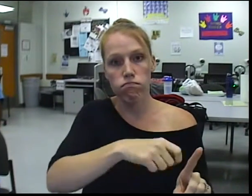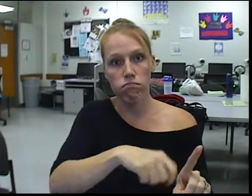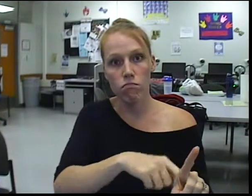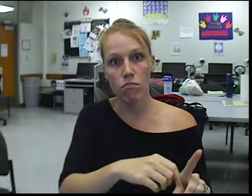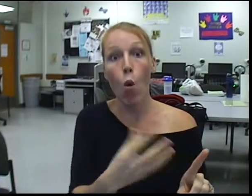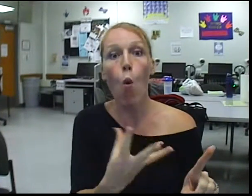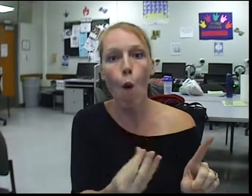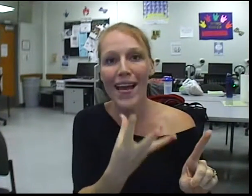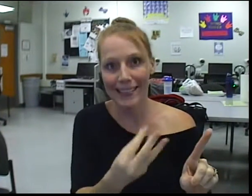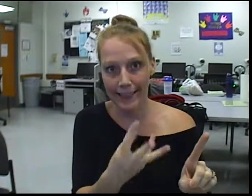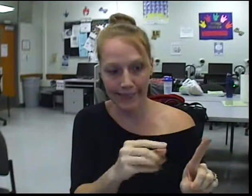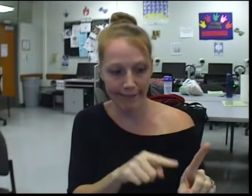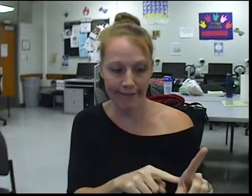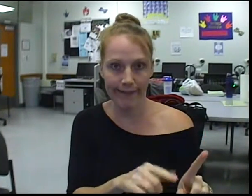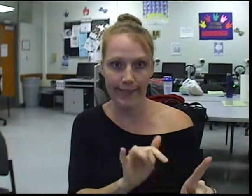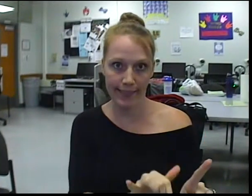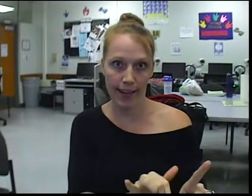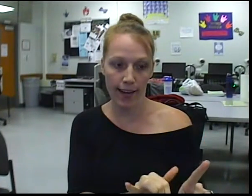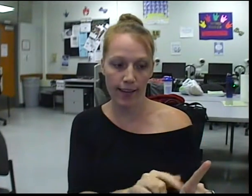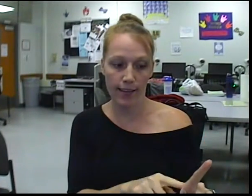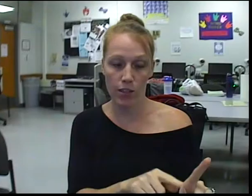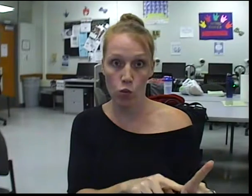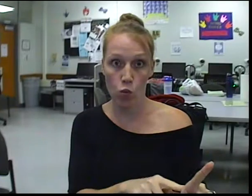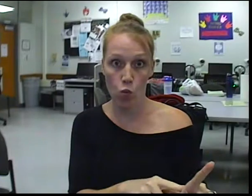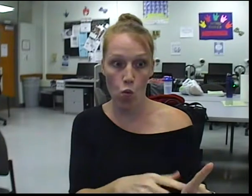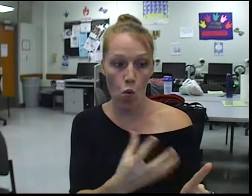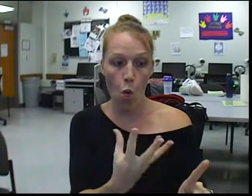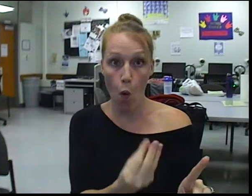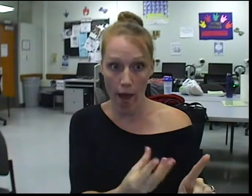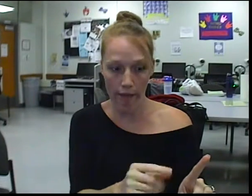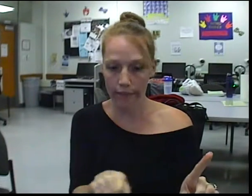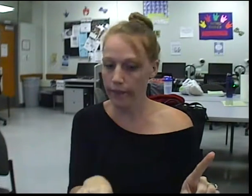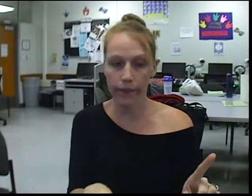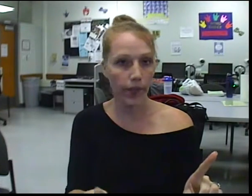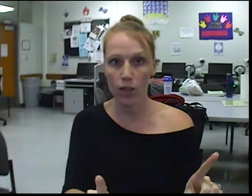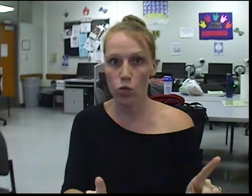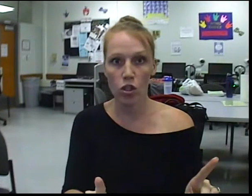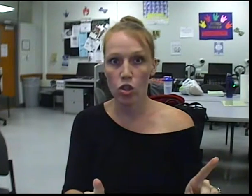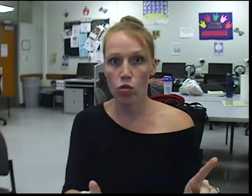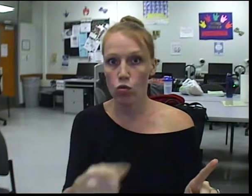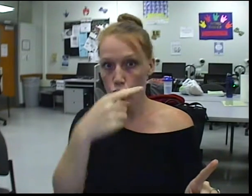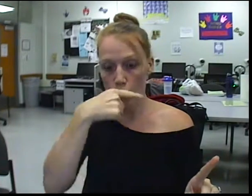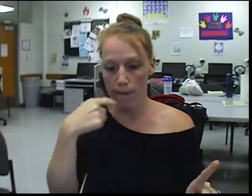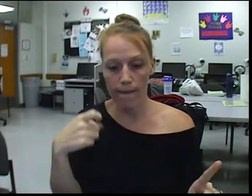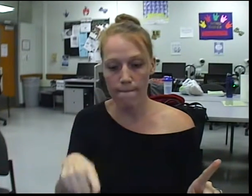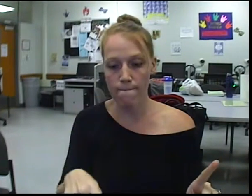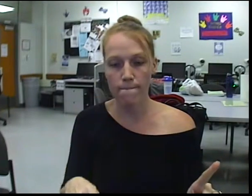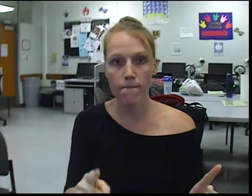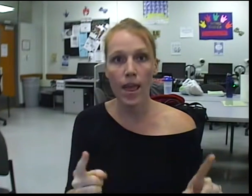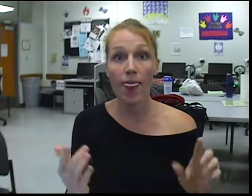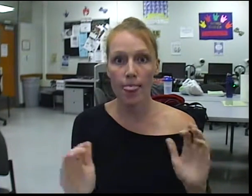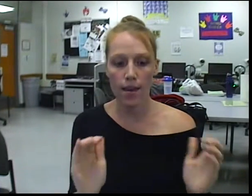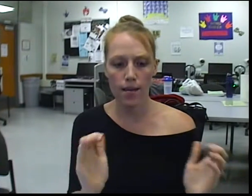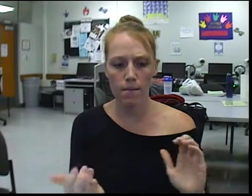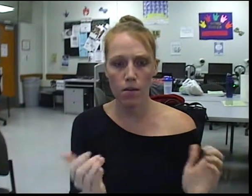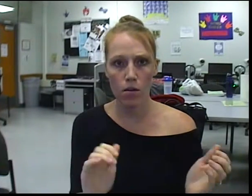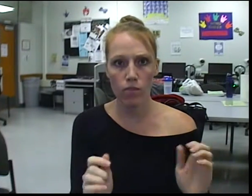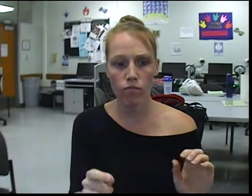This is the wet bulb, this is the dry bulb. This one stays dry. They read the two, they will come up with different temperature